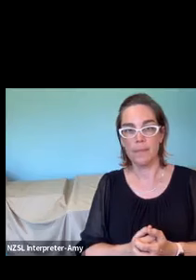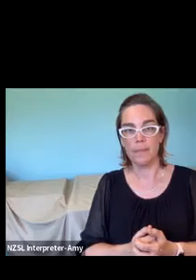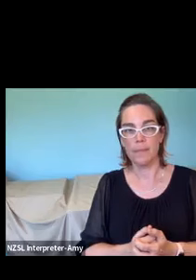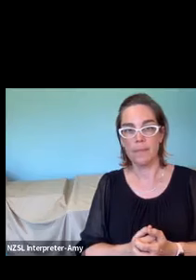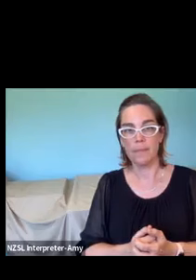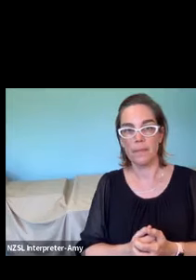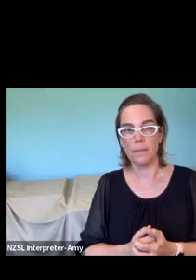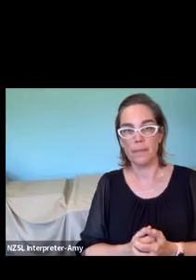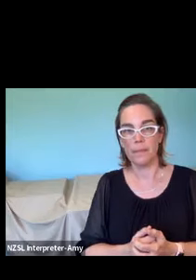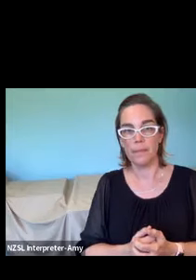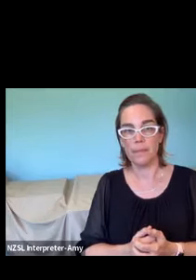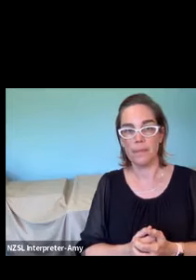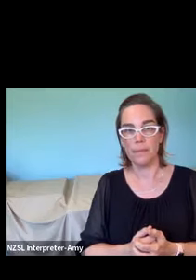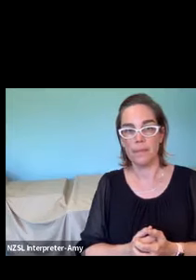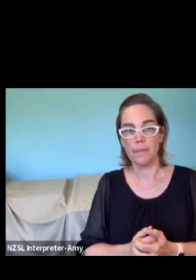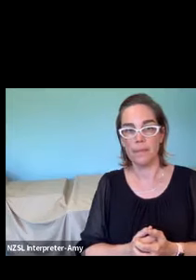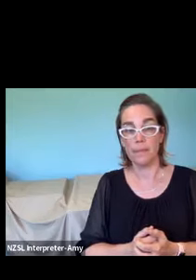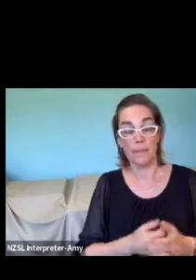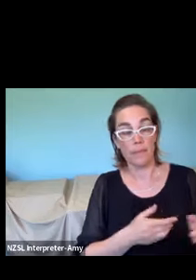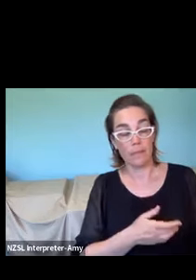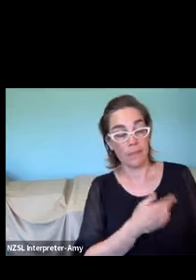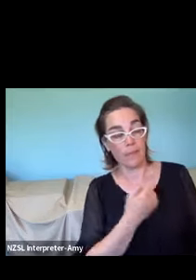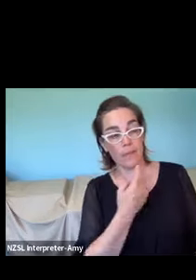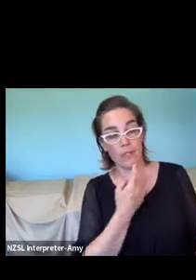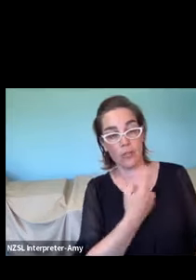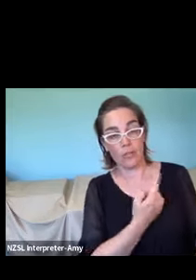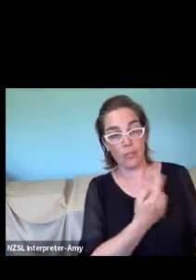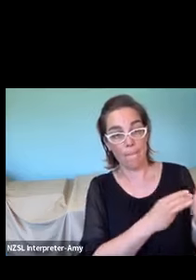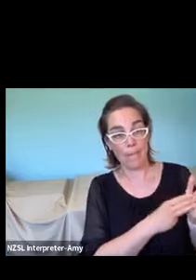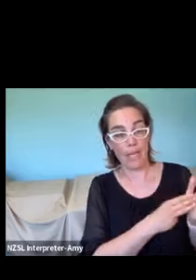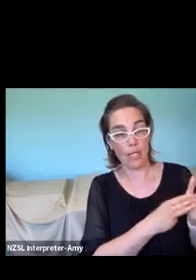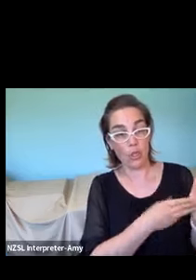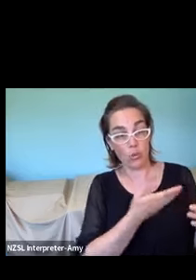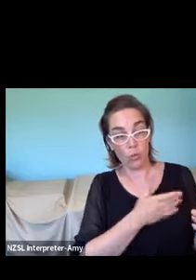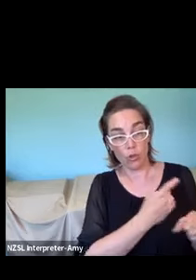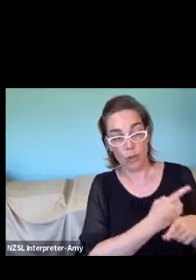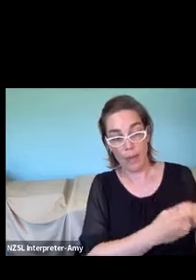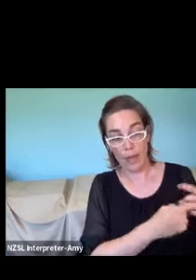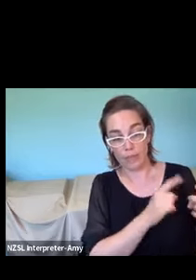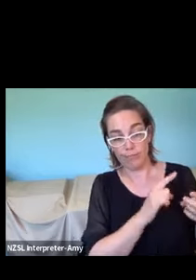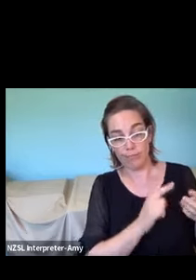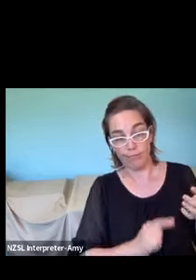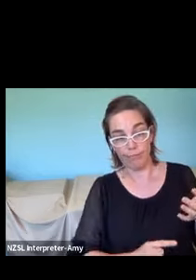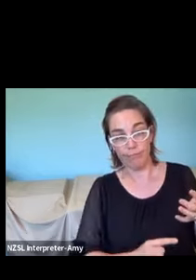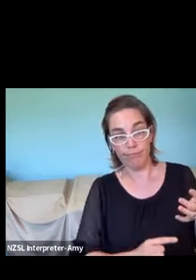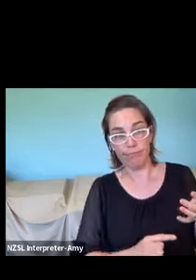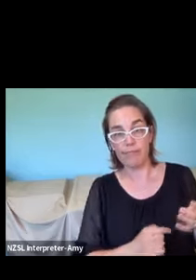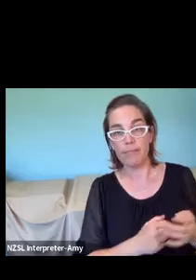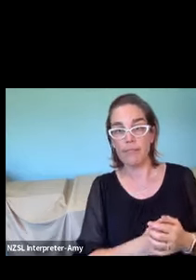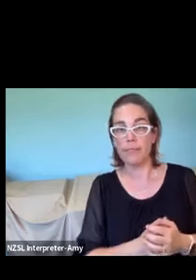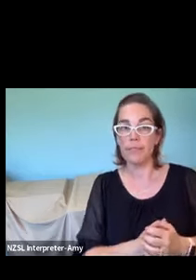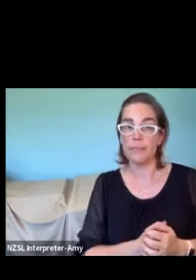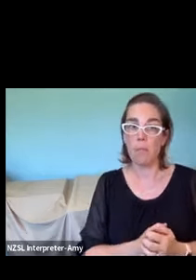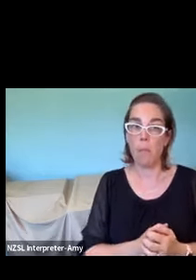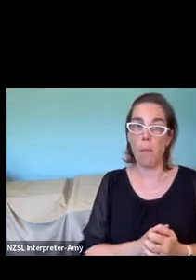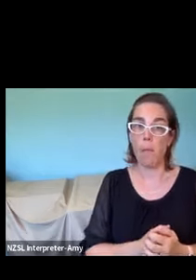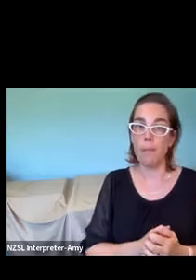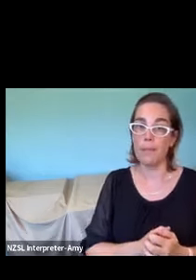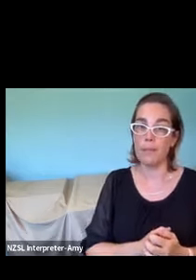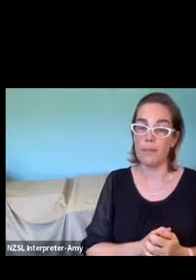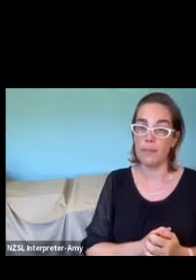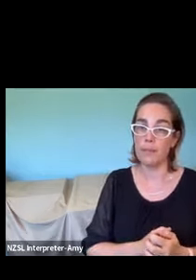Do you want to talk about the types of people that should be on the music? We reckon this